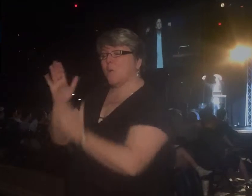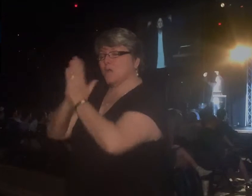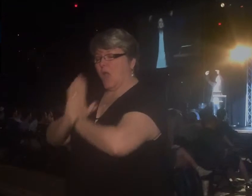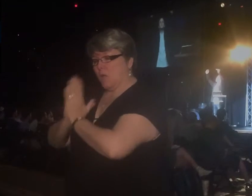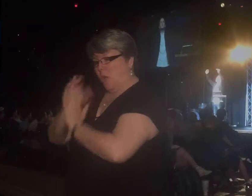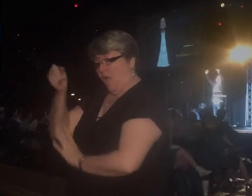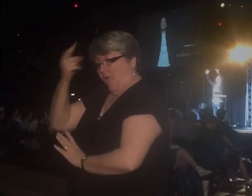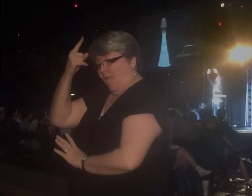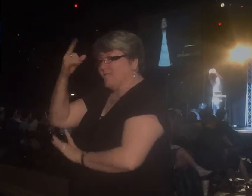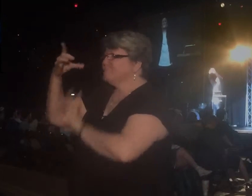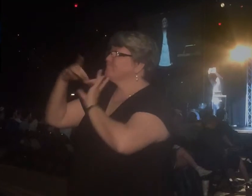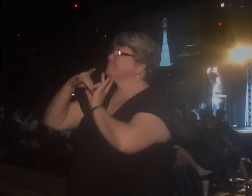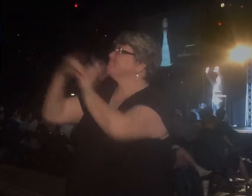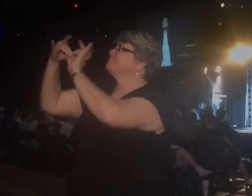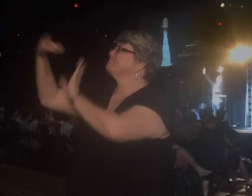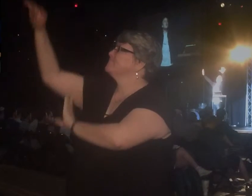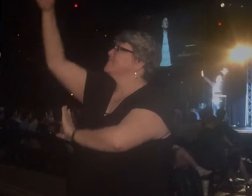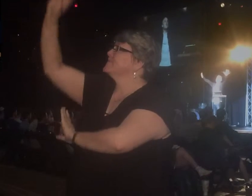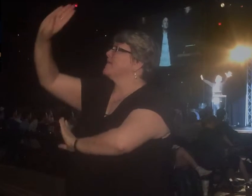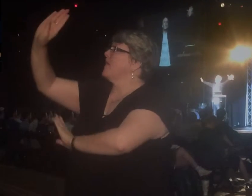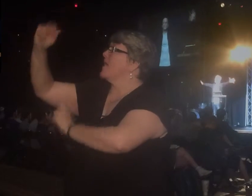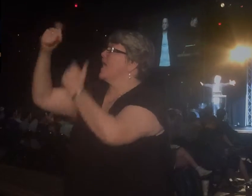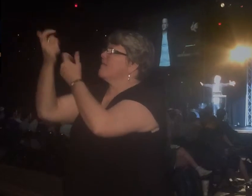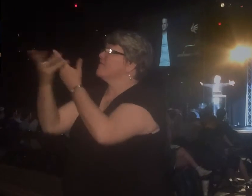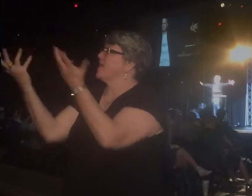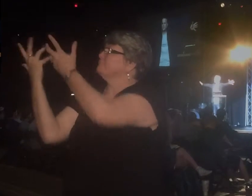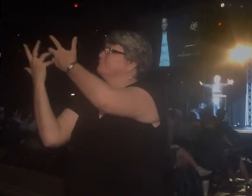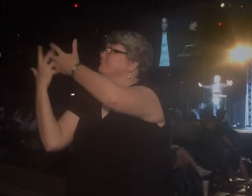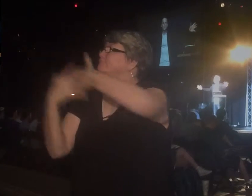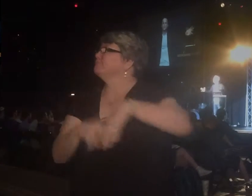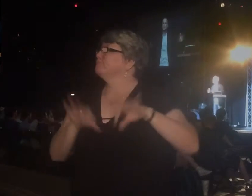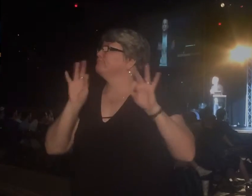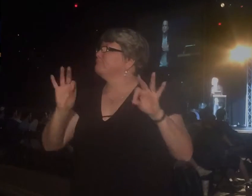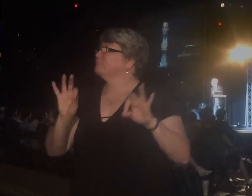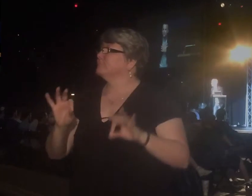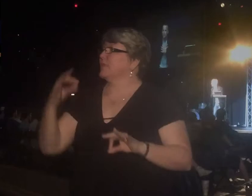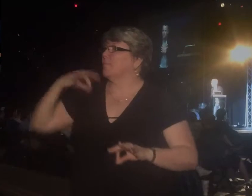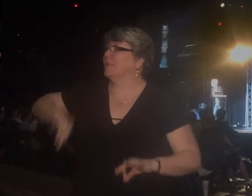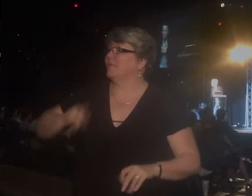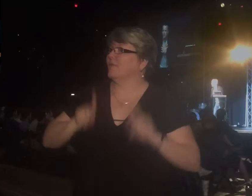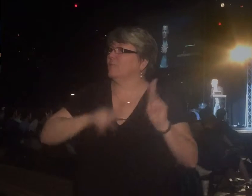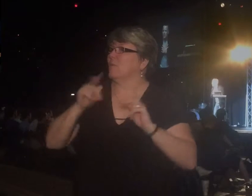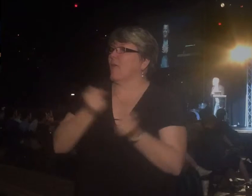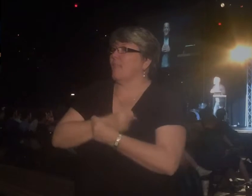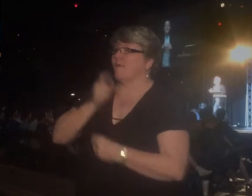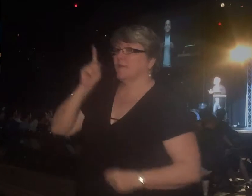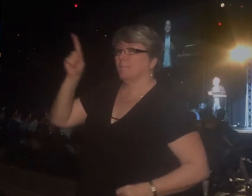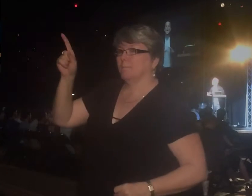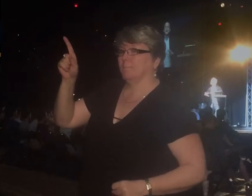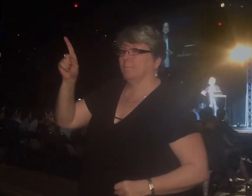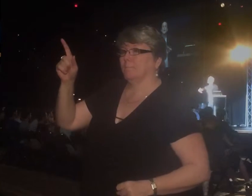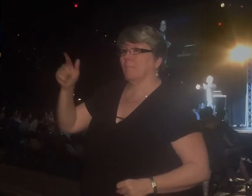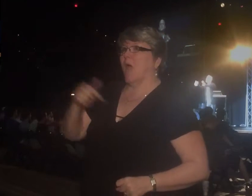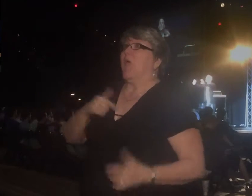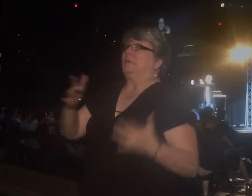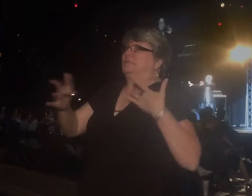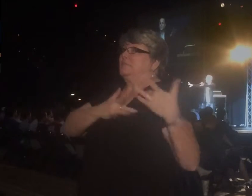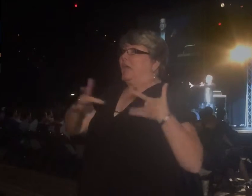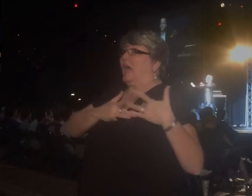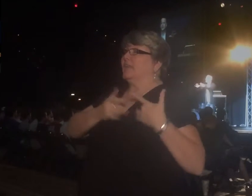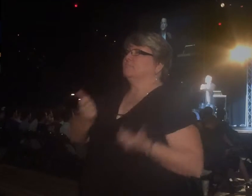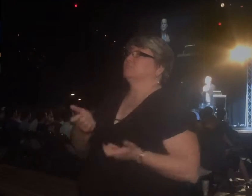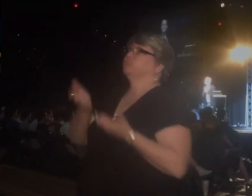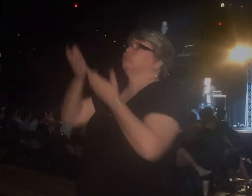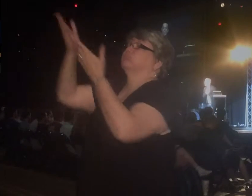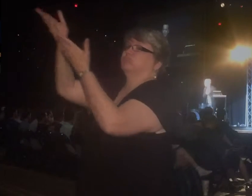I realize I'm linked up with the God who works all things for the good of those who love him. And I can cast my